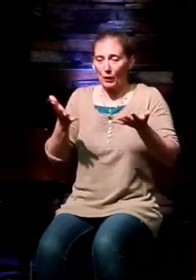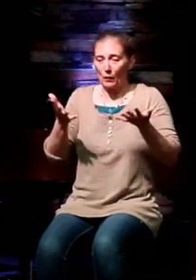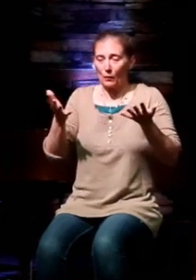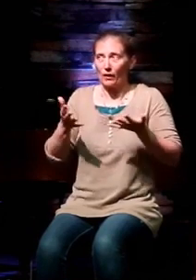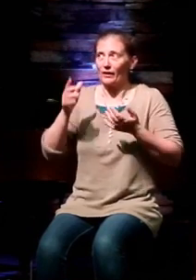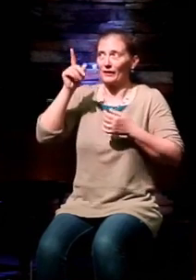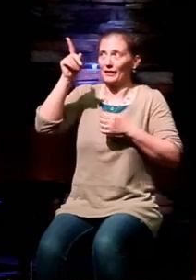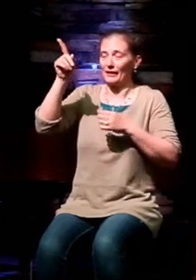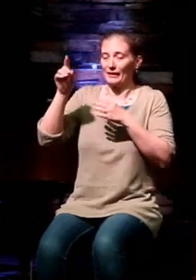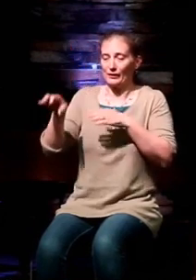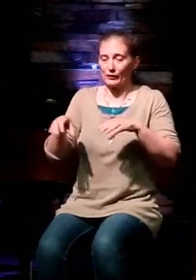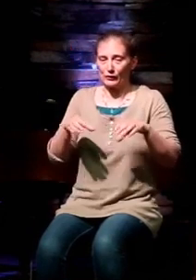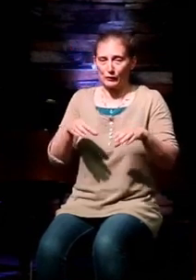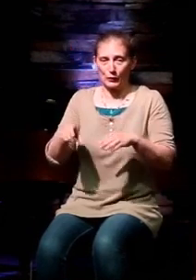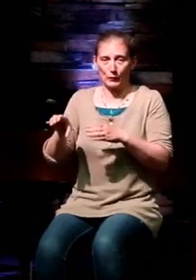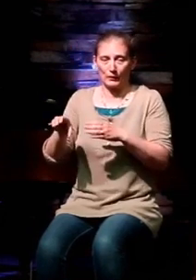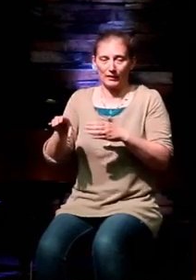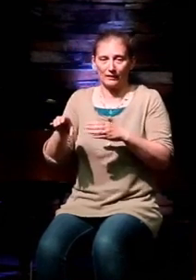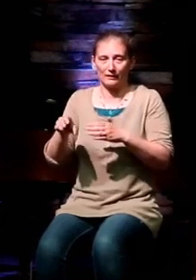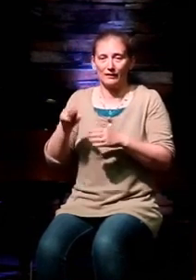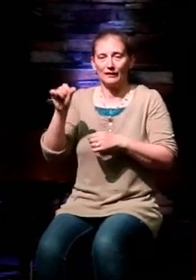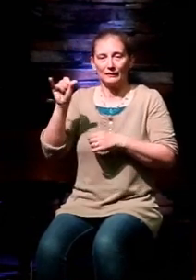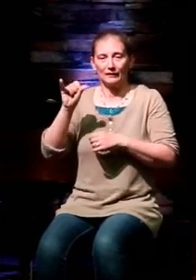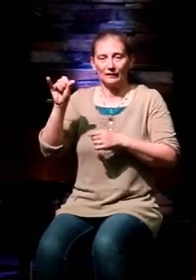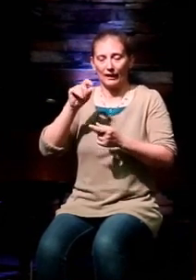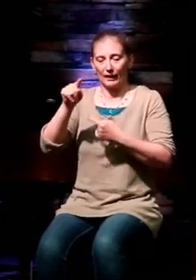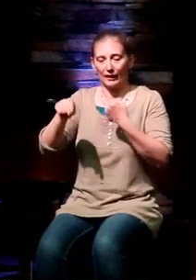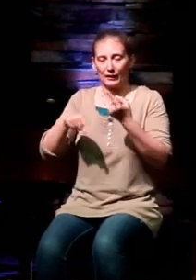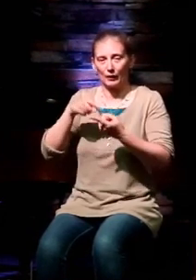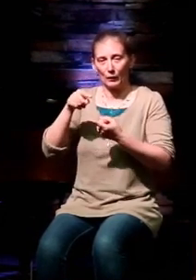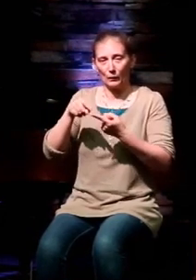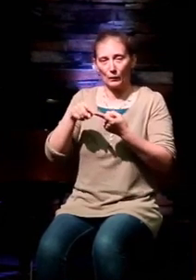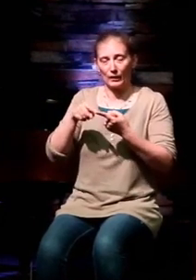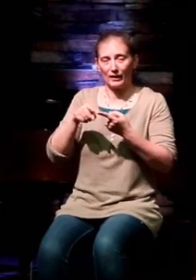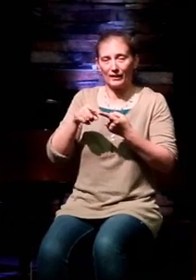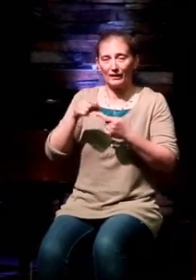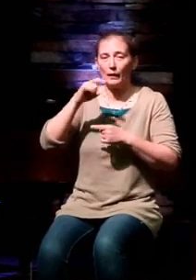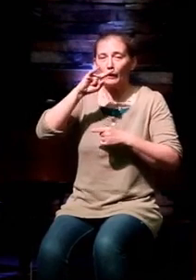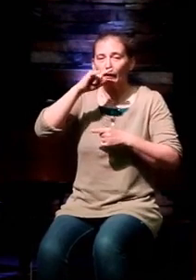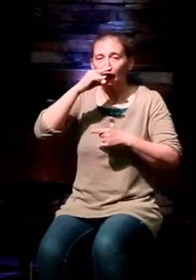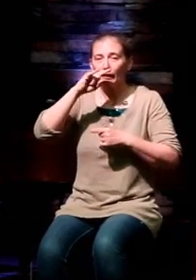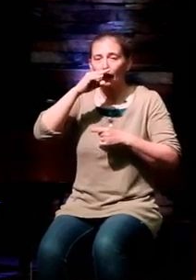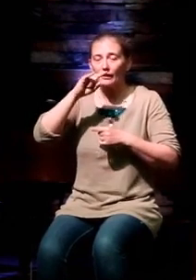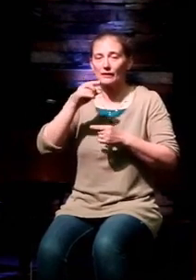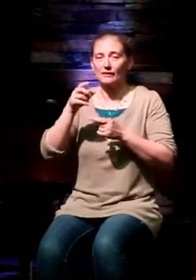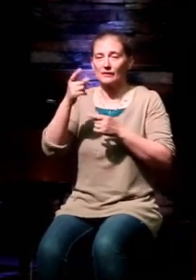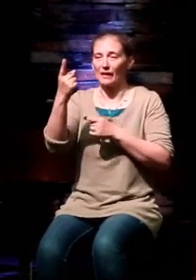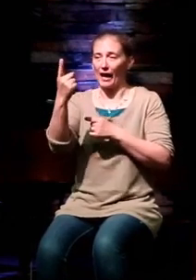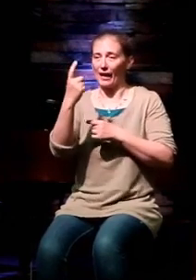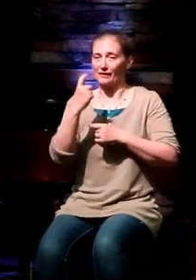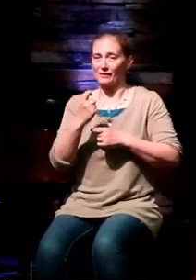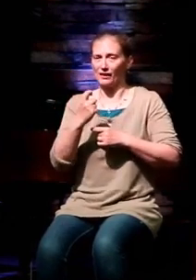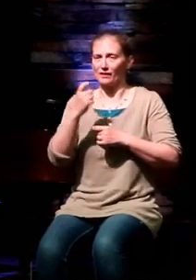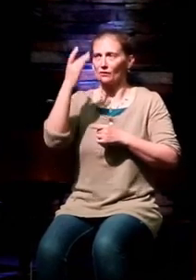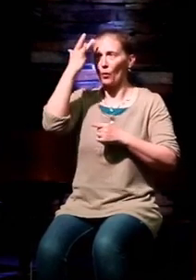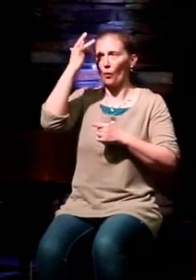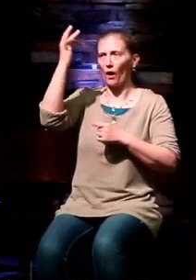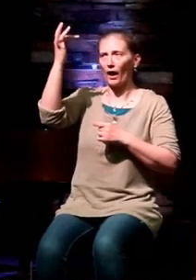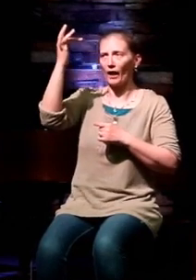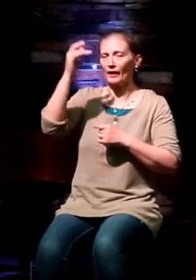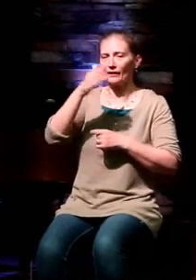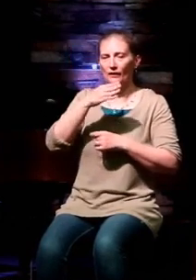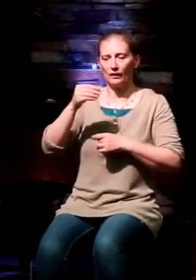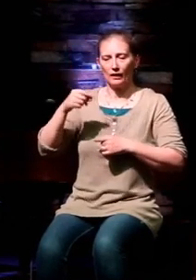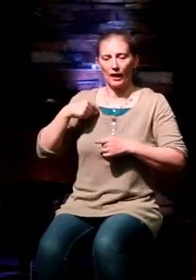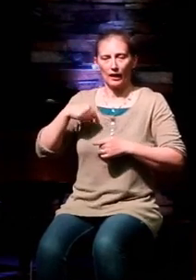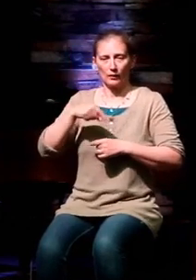lot of times they'll say, well, why? Well, our answer, the next thing we say, is because I said so, and that's it. That settles it. And